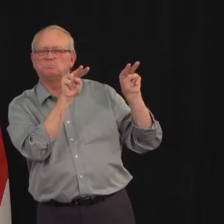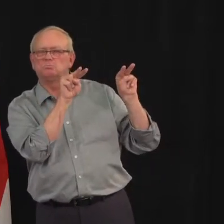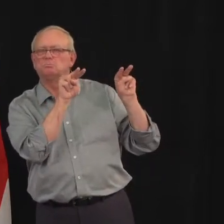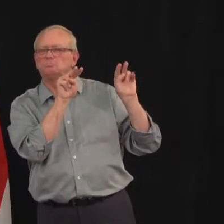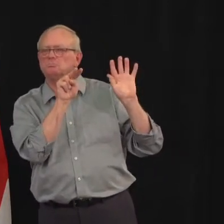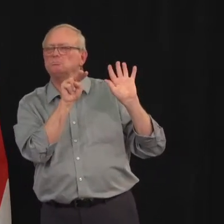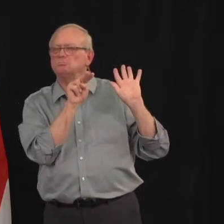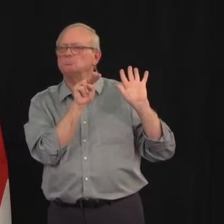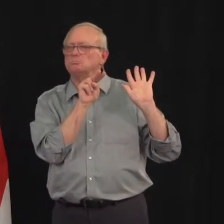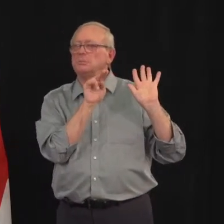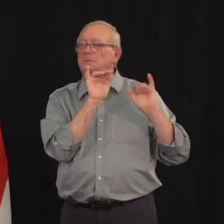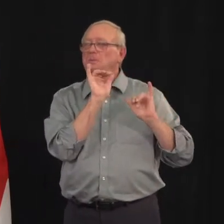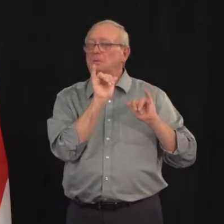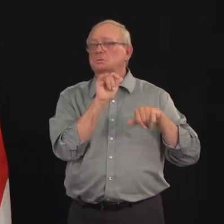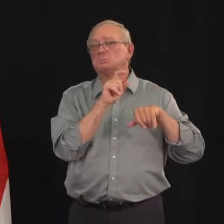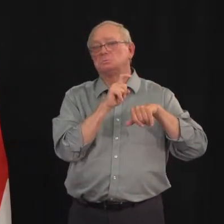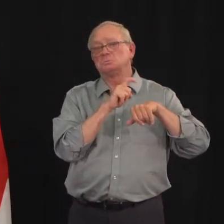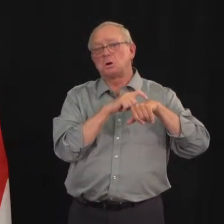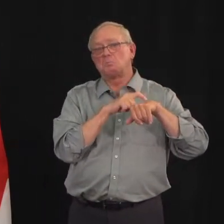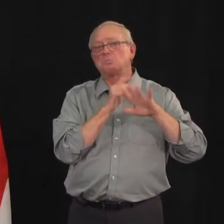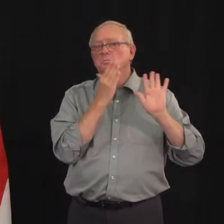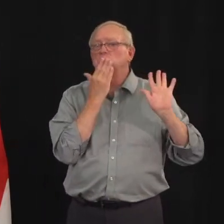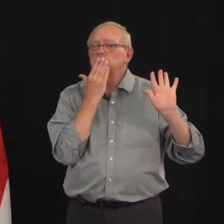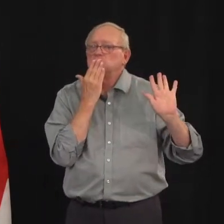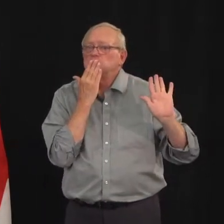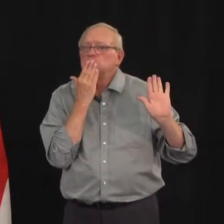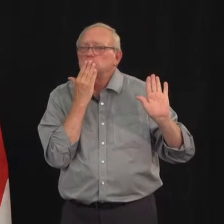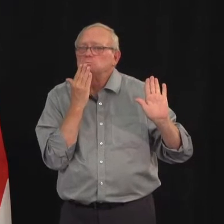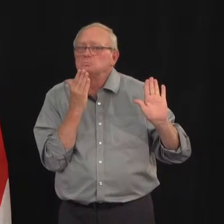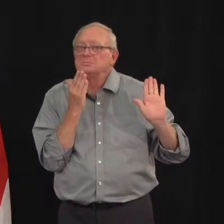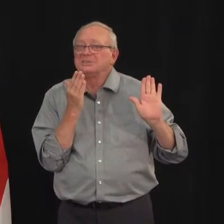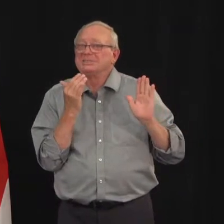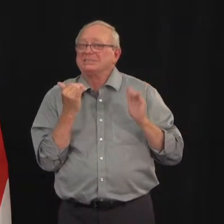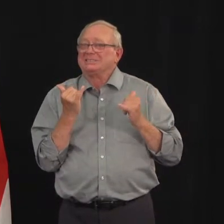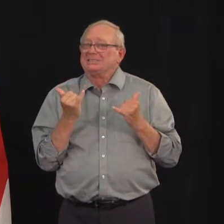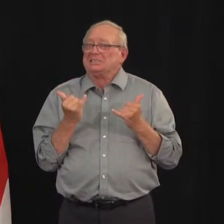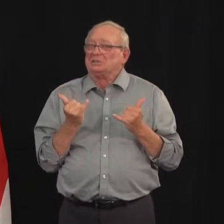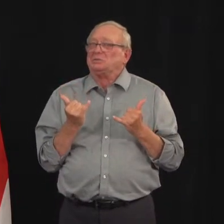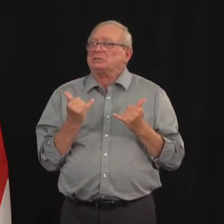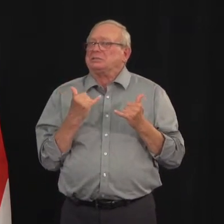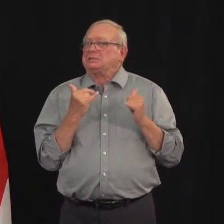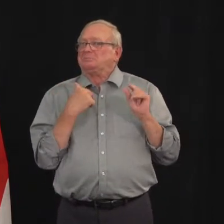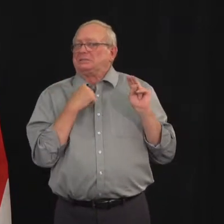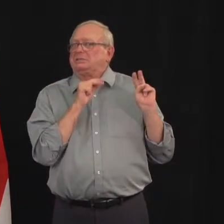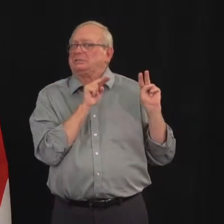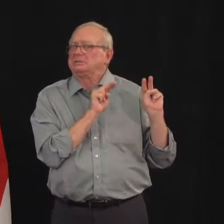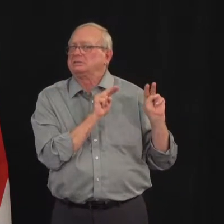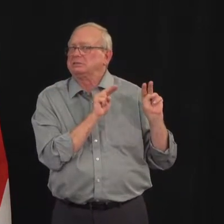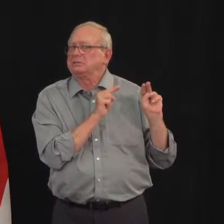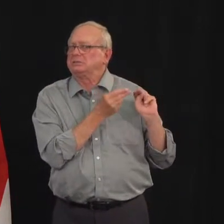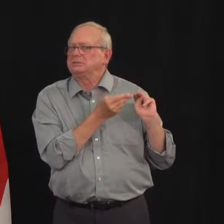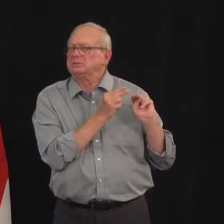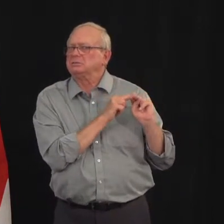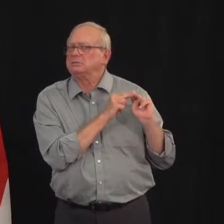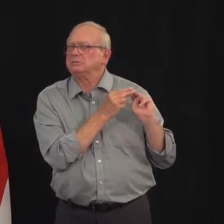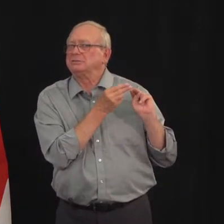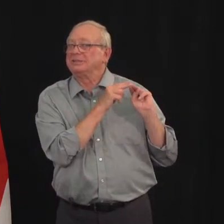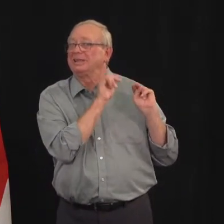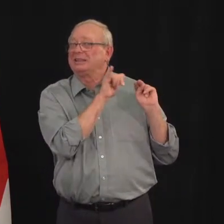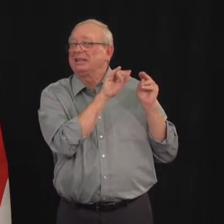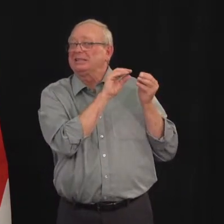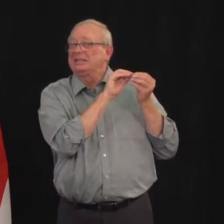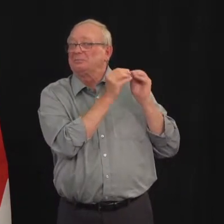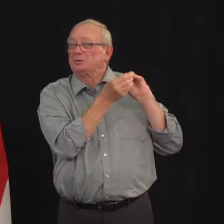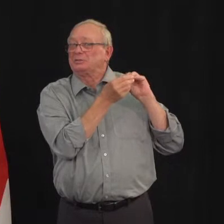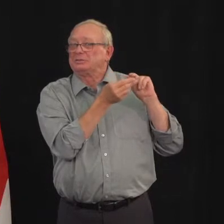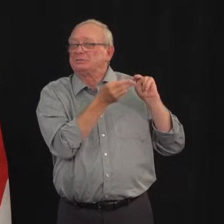key metrics, while they are lagging metrics, they are the metrics that tell us how the health system is being impacted, are our hospitalization and